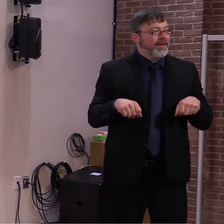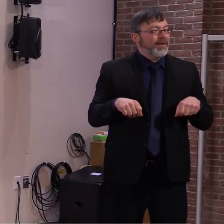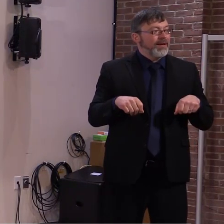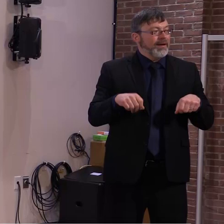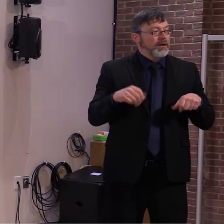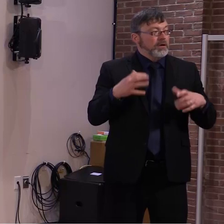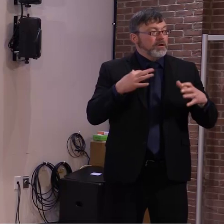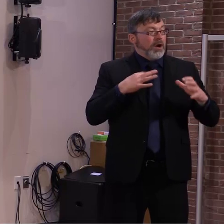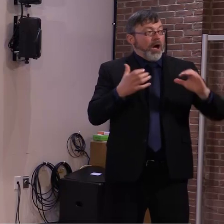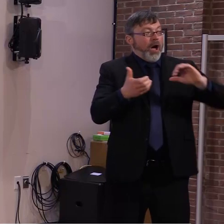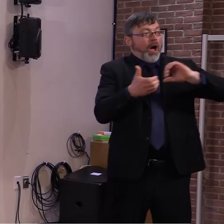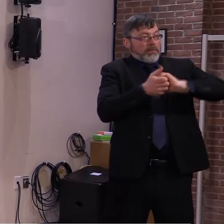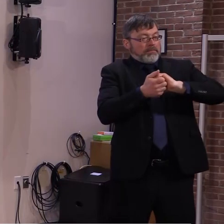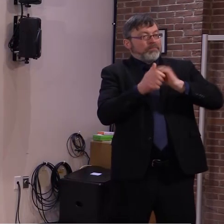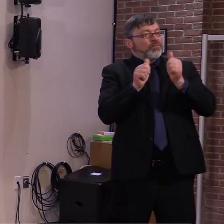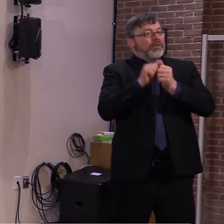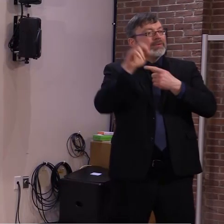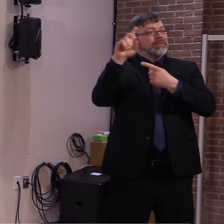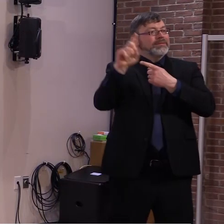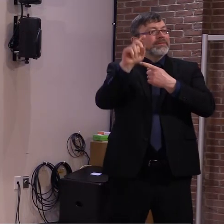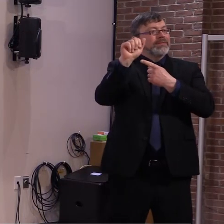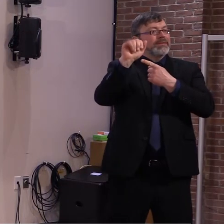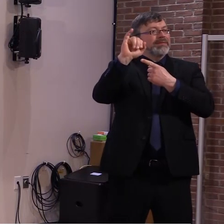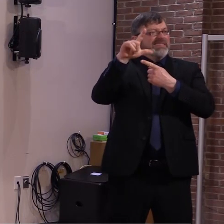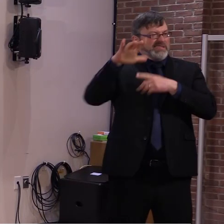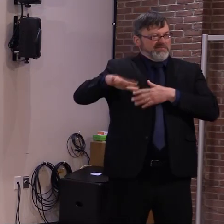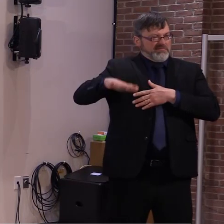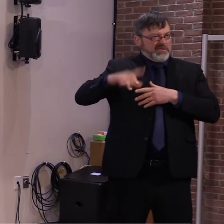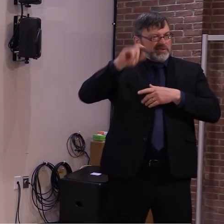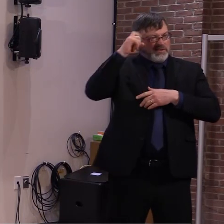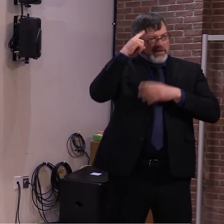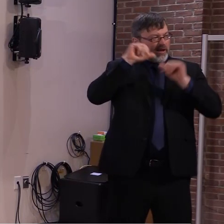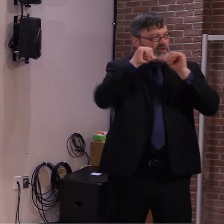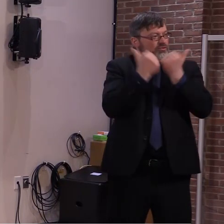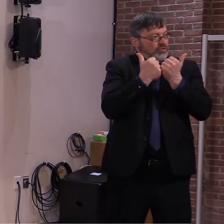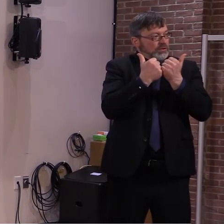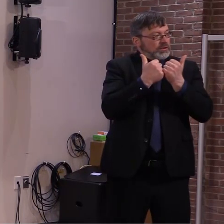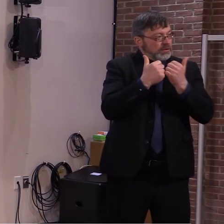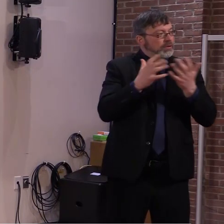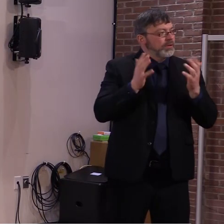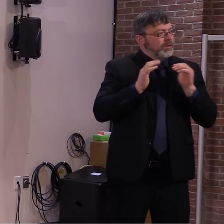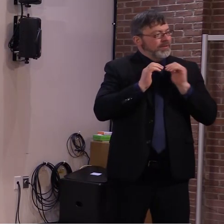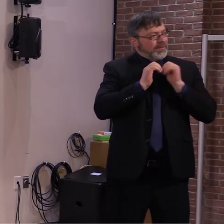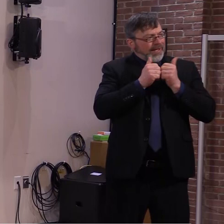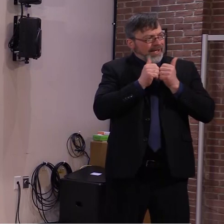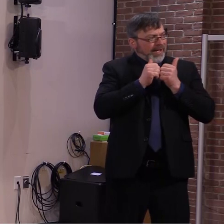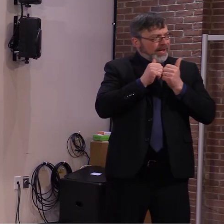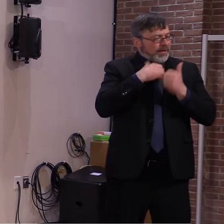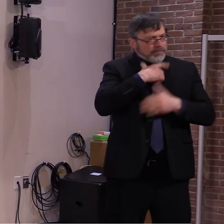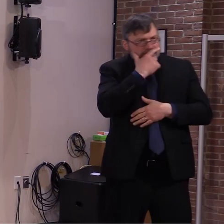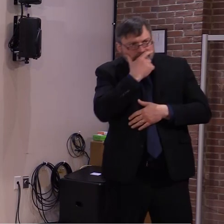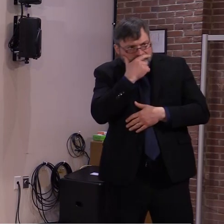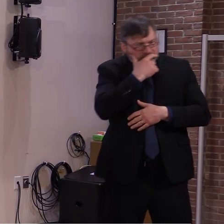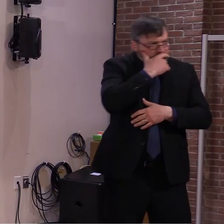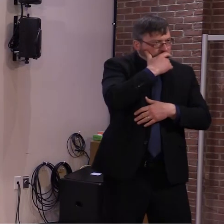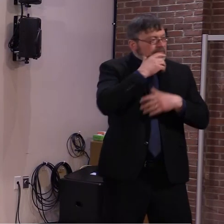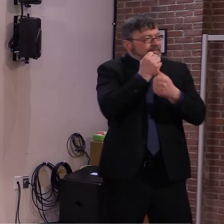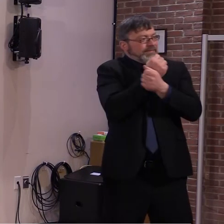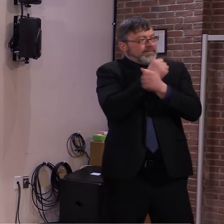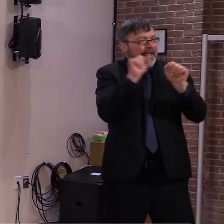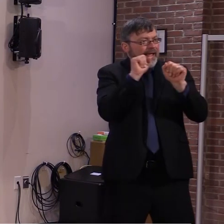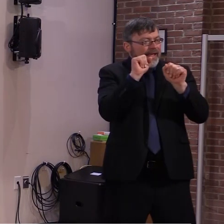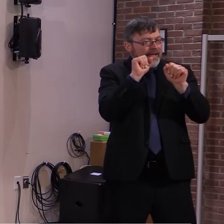collaborated to revise reopening guidelines and guidance, which considers changes that may be made as